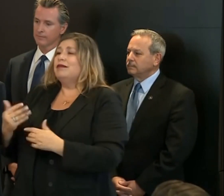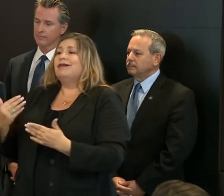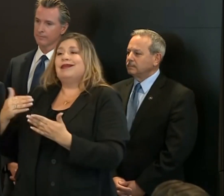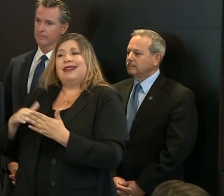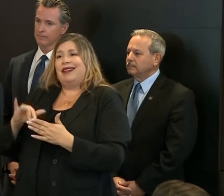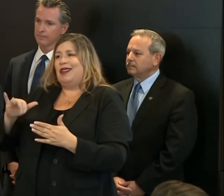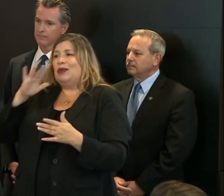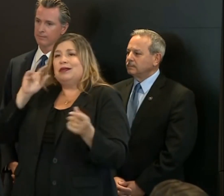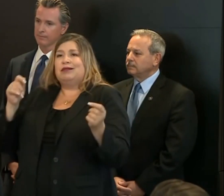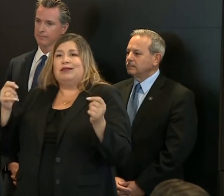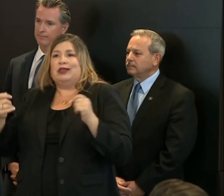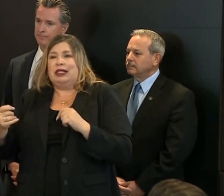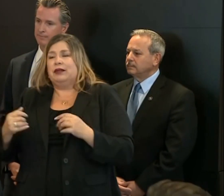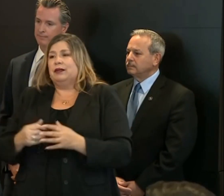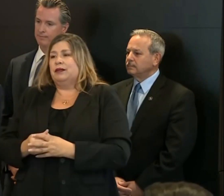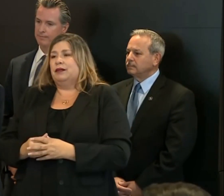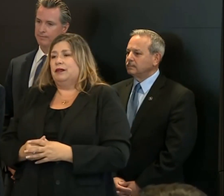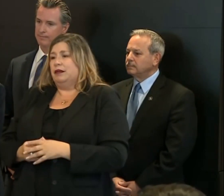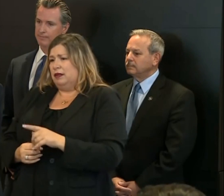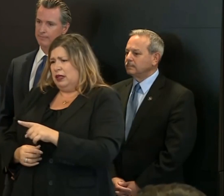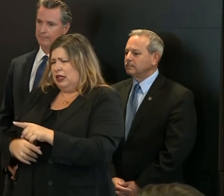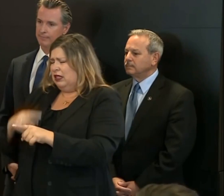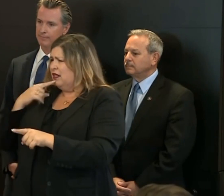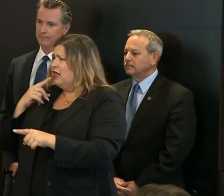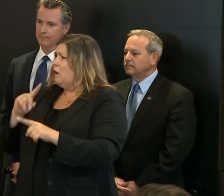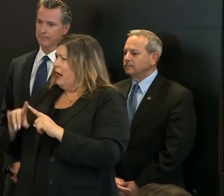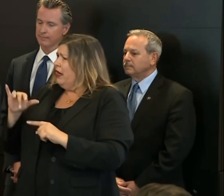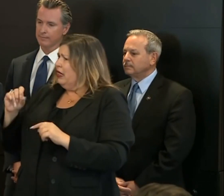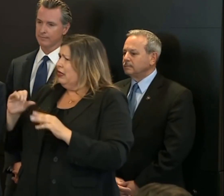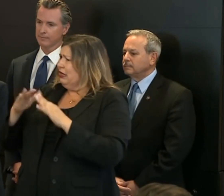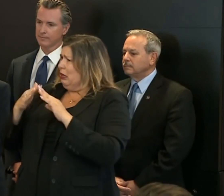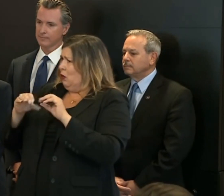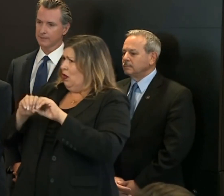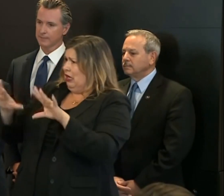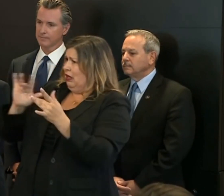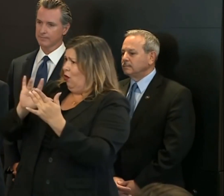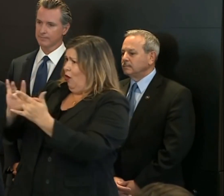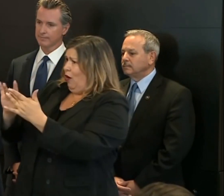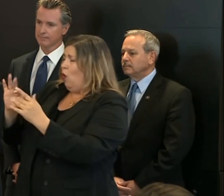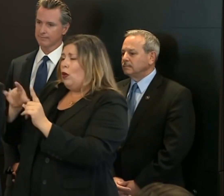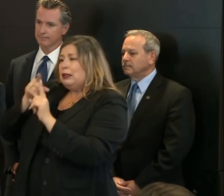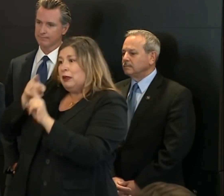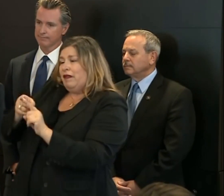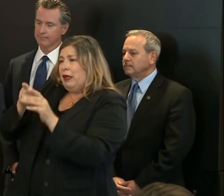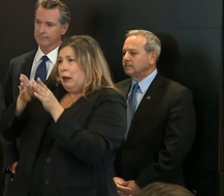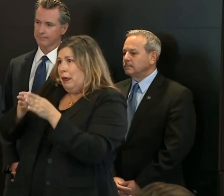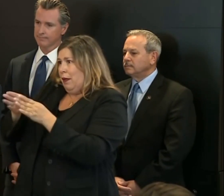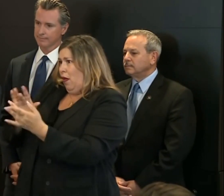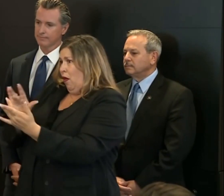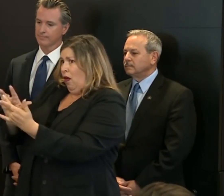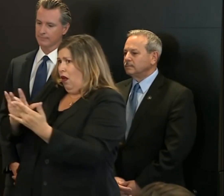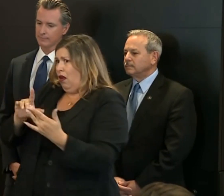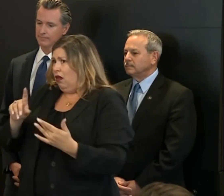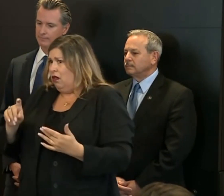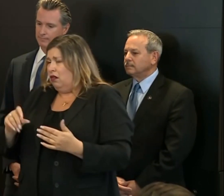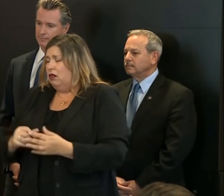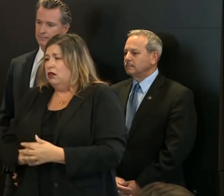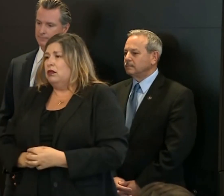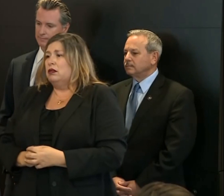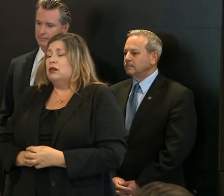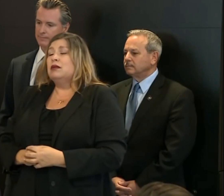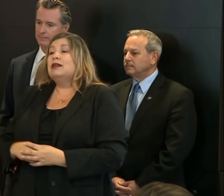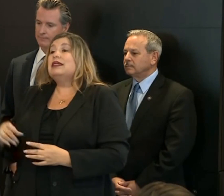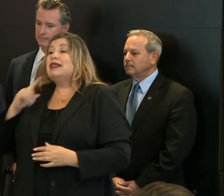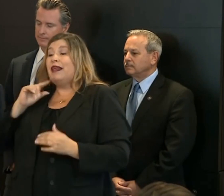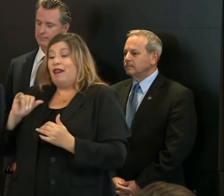be evolving over time. Do you But plan is to this something release? going out to the community at large, though, or only specific people being contacted? The way contact